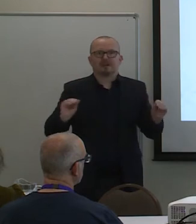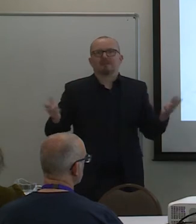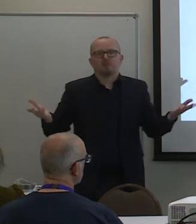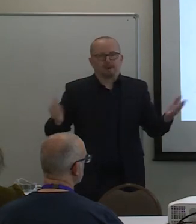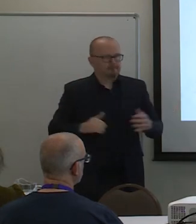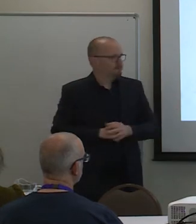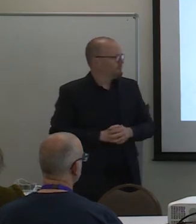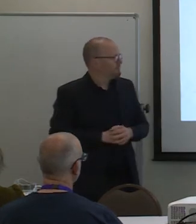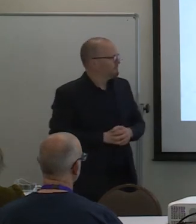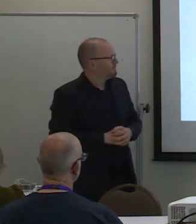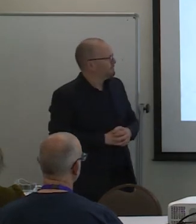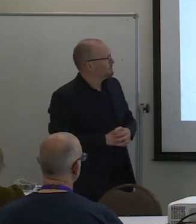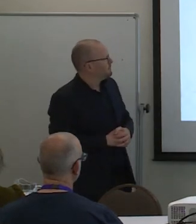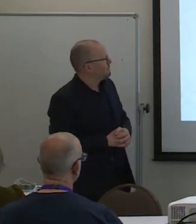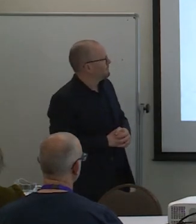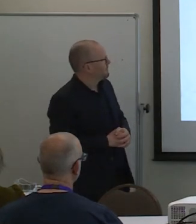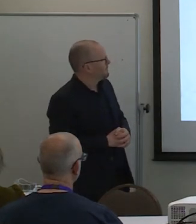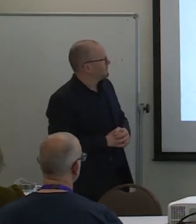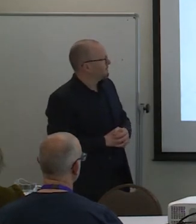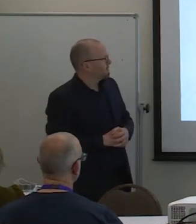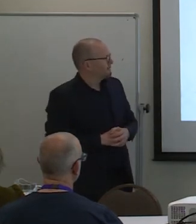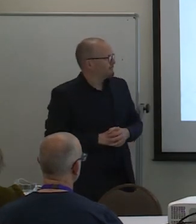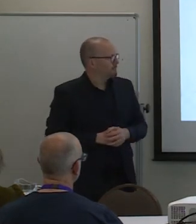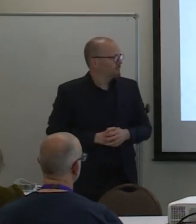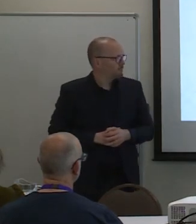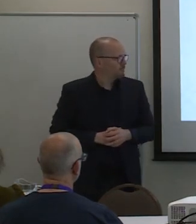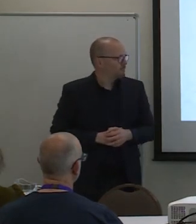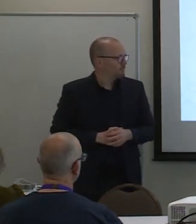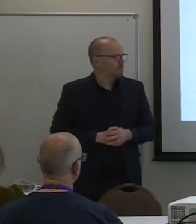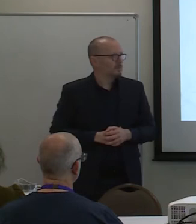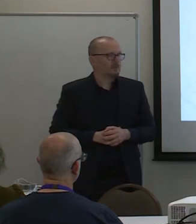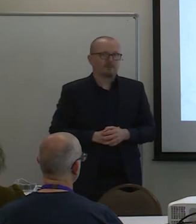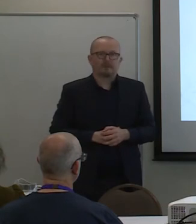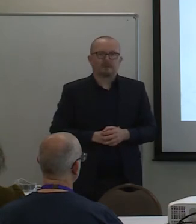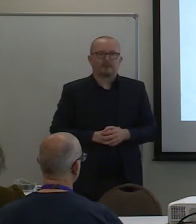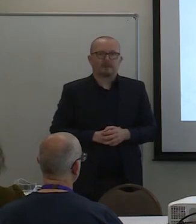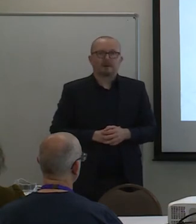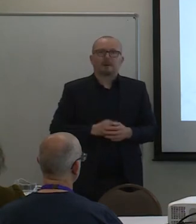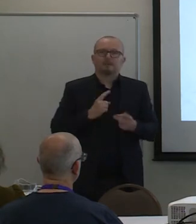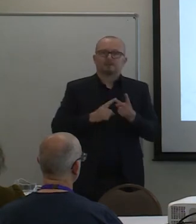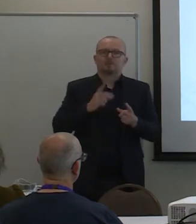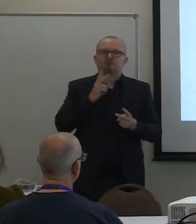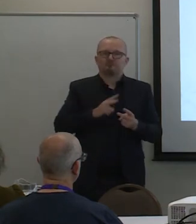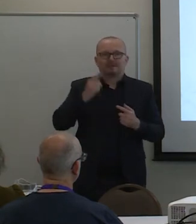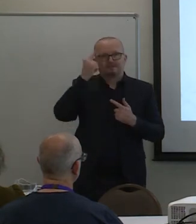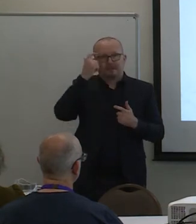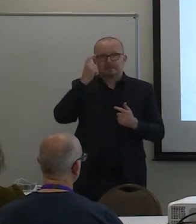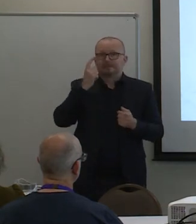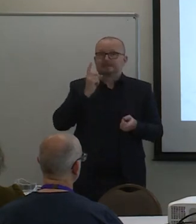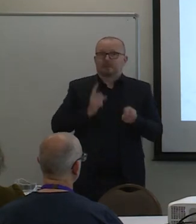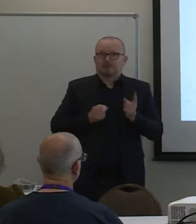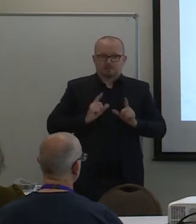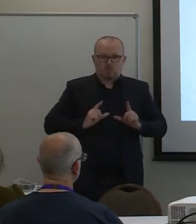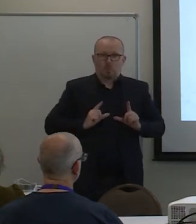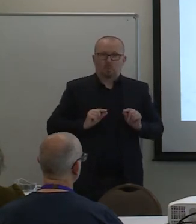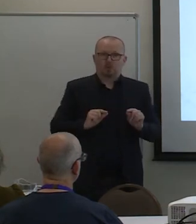And we reinvented some of the things that we've digitized. It's the first time it's been done, including figuring out how to